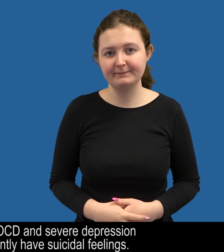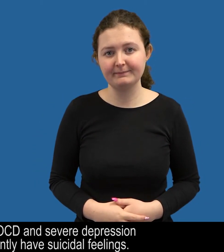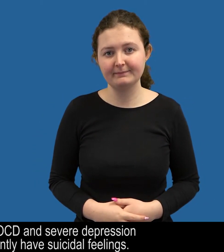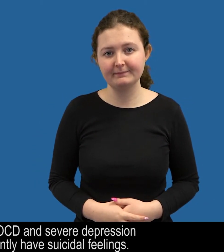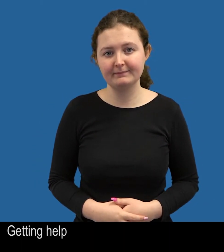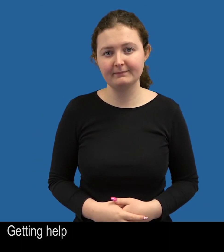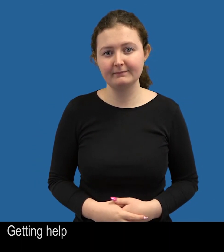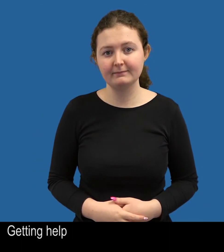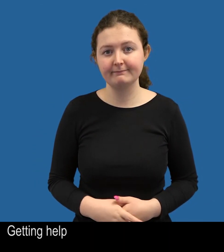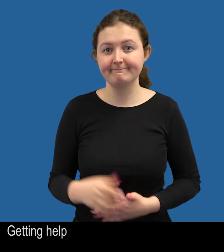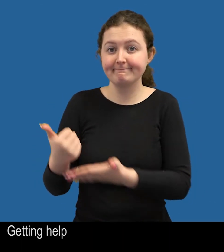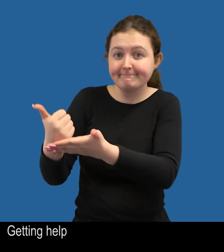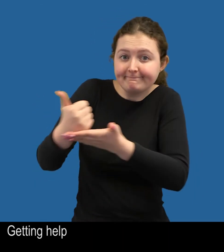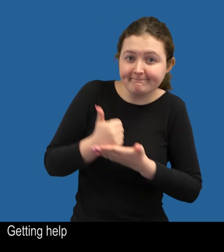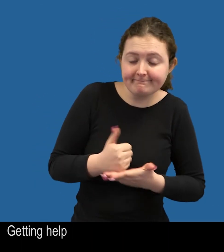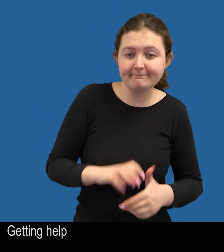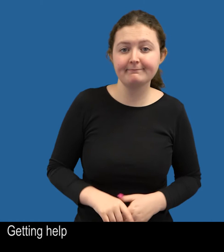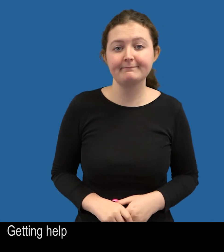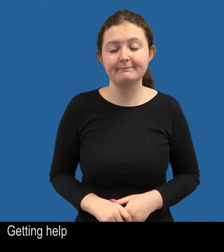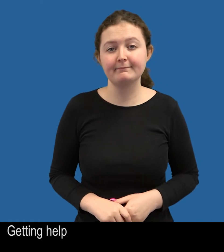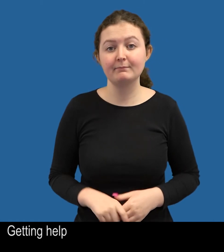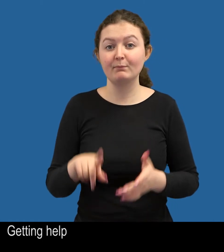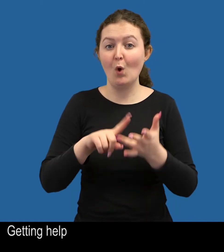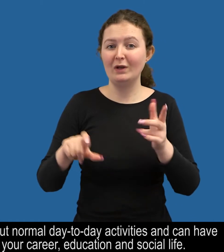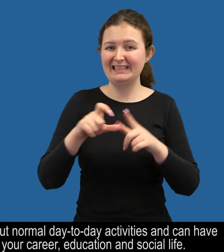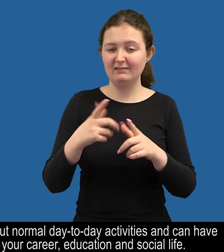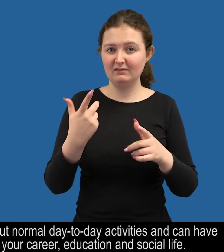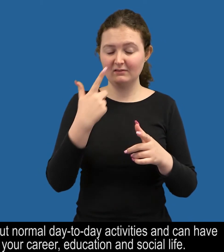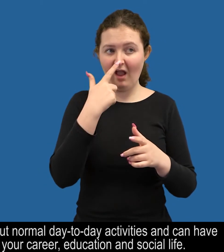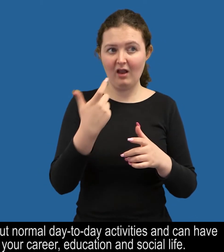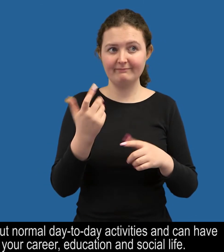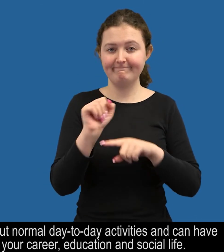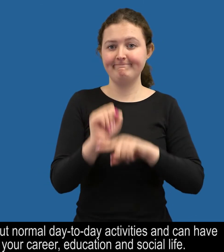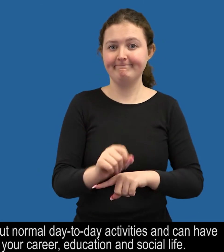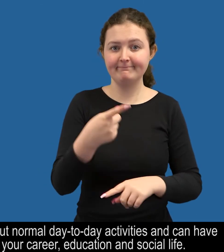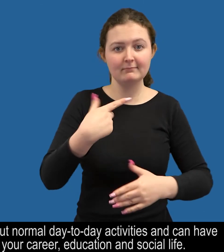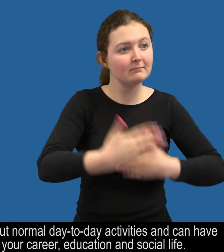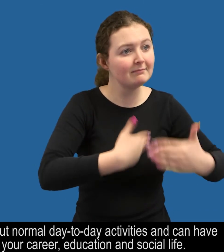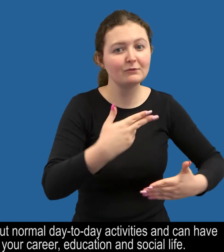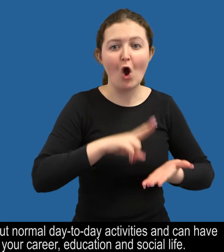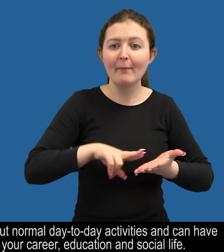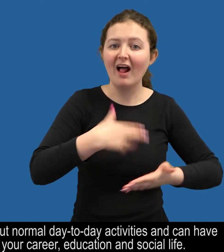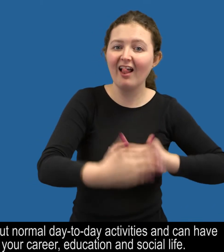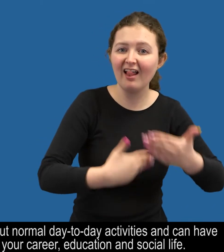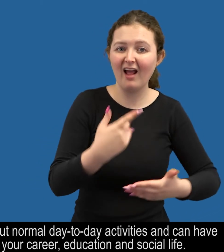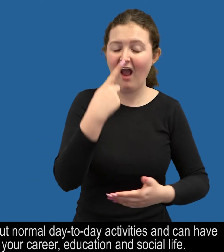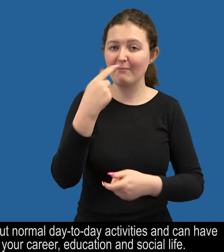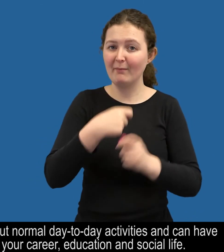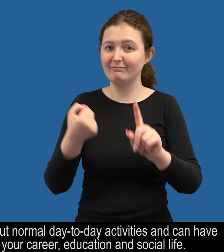feelings. Getting help. OCD can stop you carrying out normal day-to-day activities and can